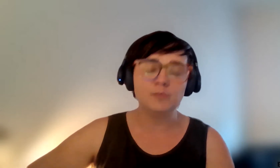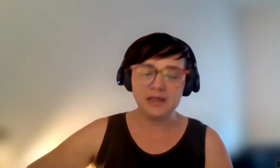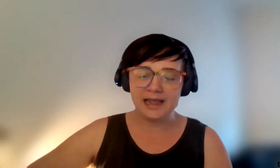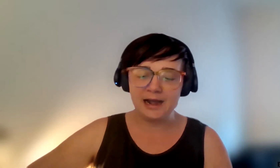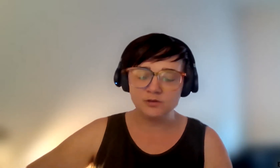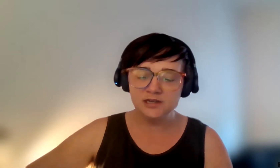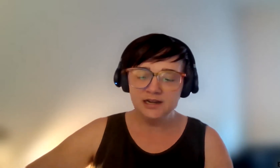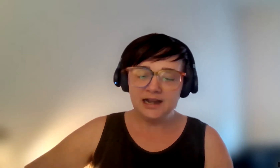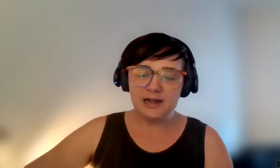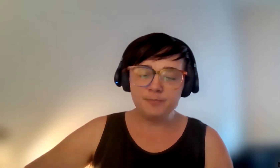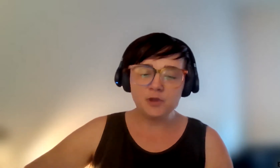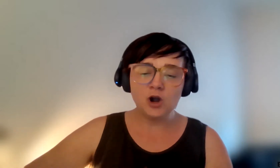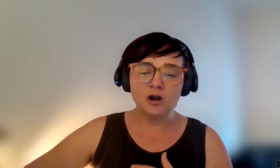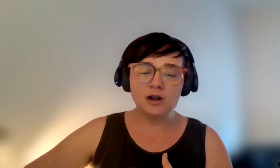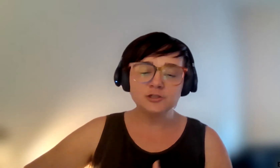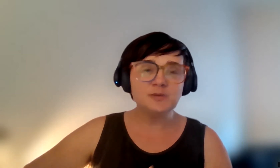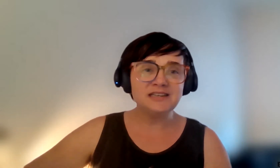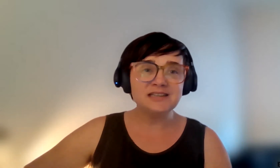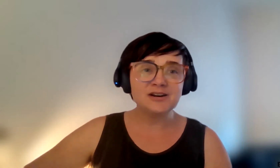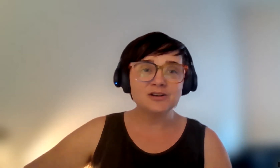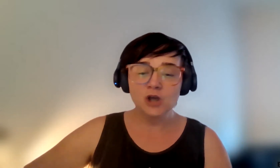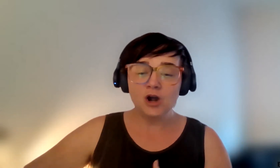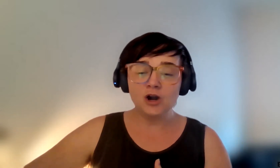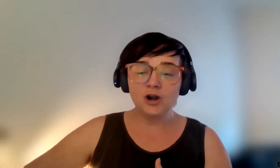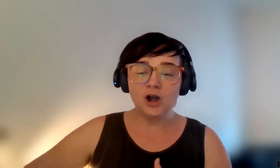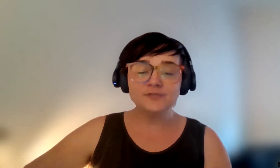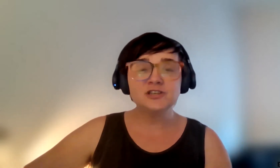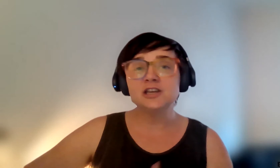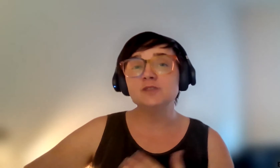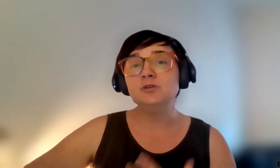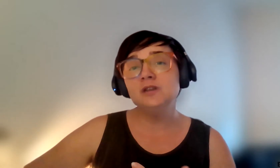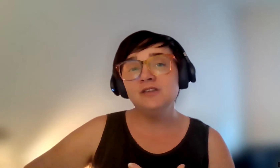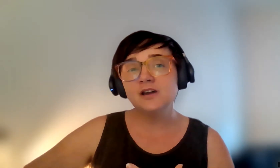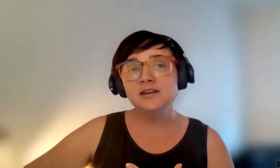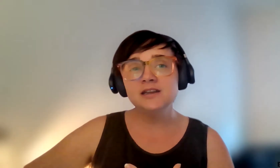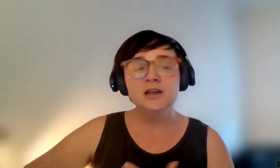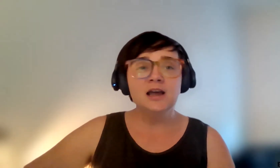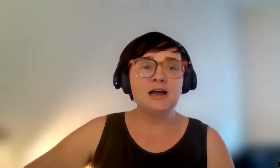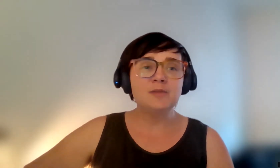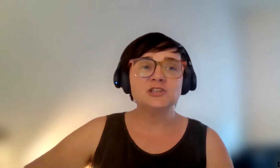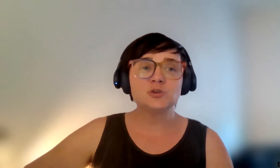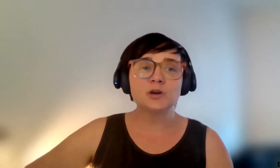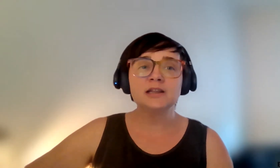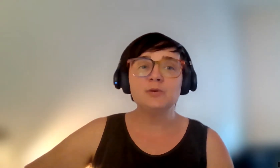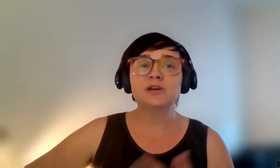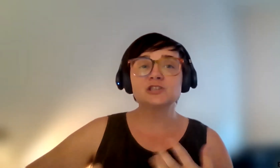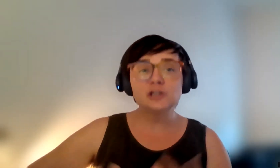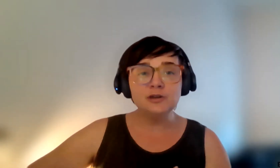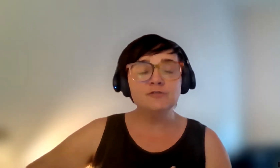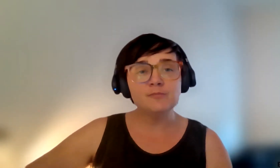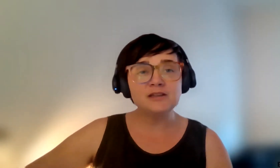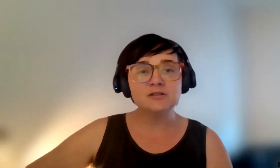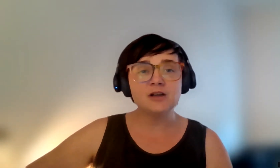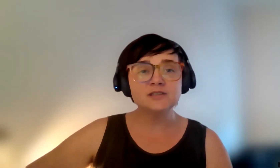their home for being out. Our LGBT centers are often community funded. Historically,